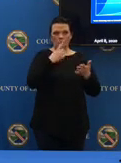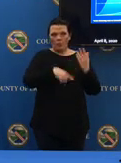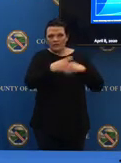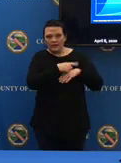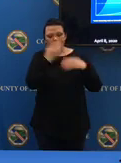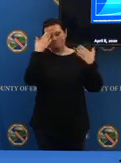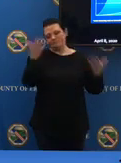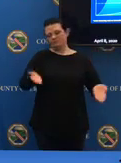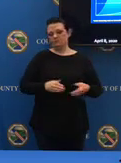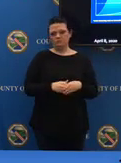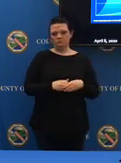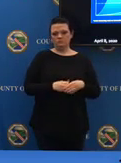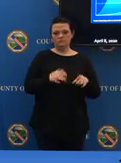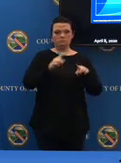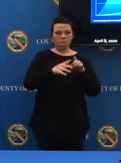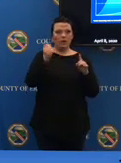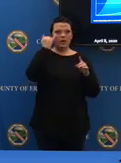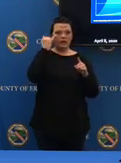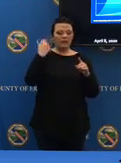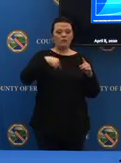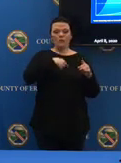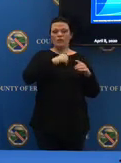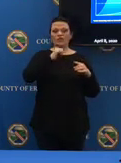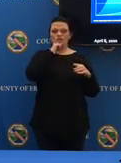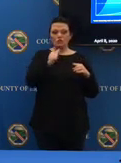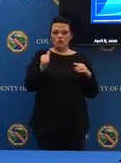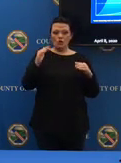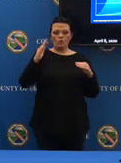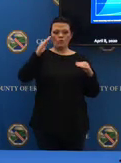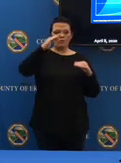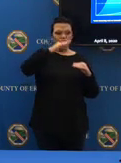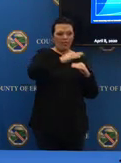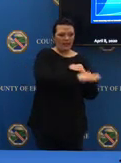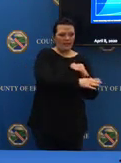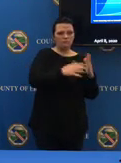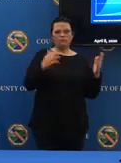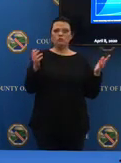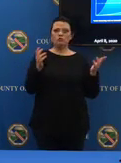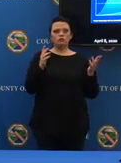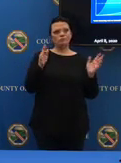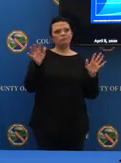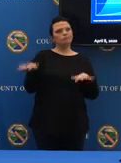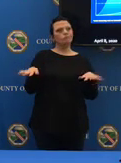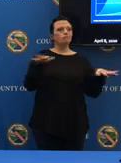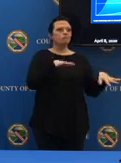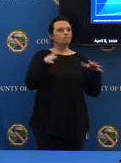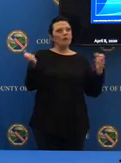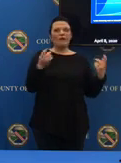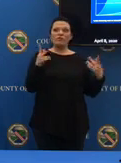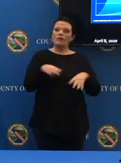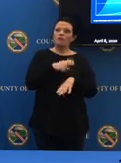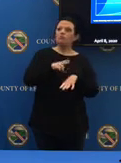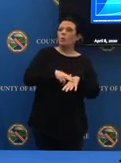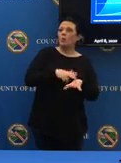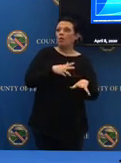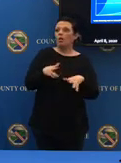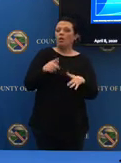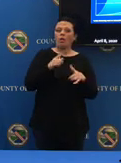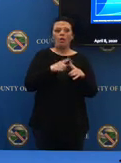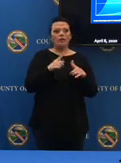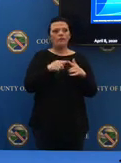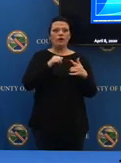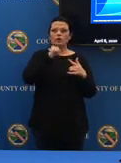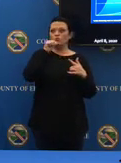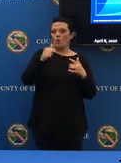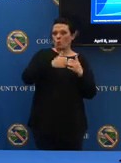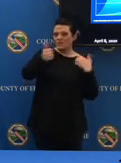We do know if we don't flatten the curve, if we just went back to everything is normal, and we don't practice good social distancing, we'll have that